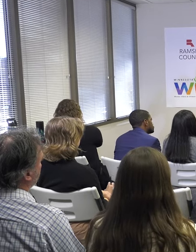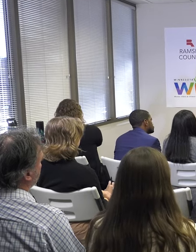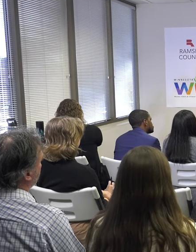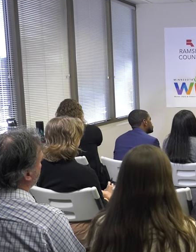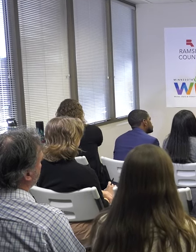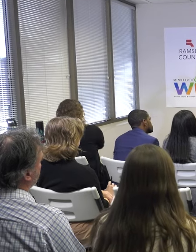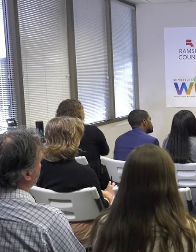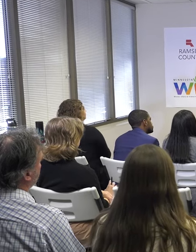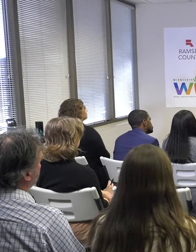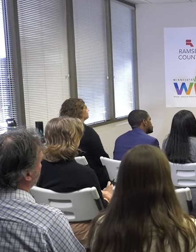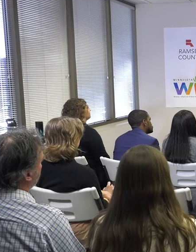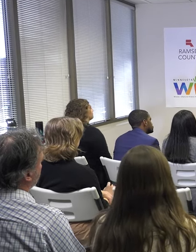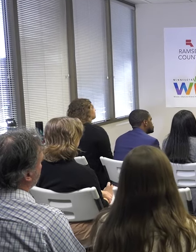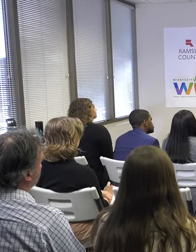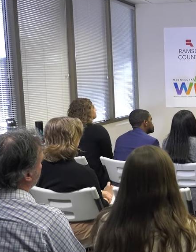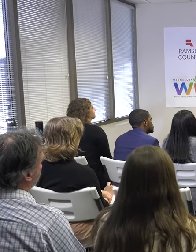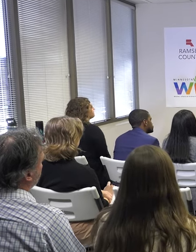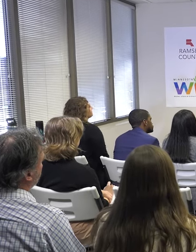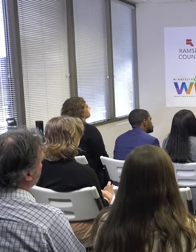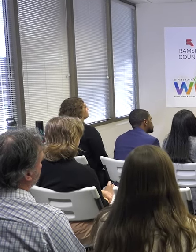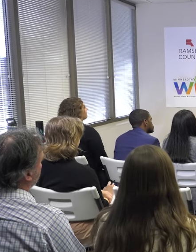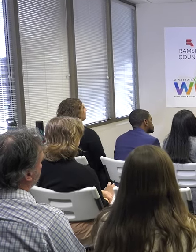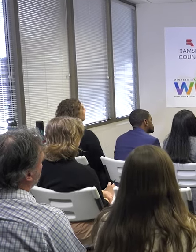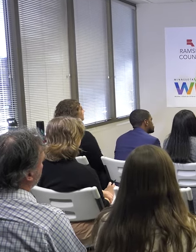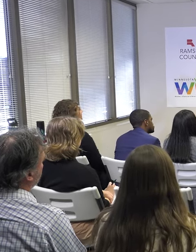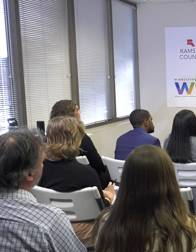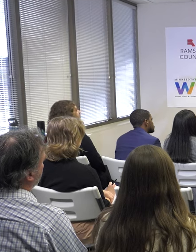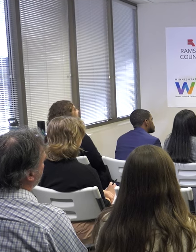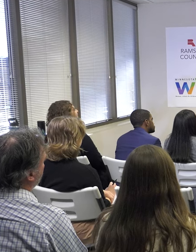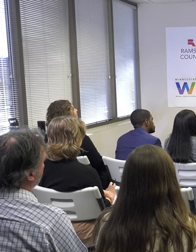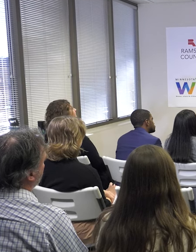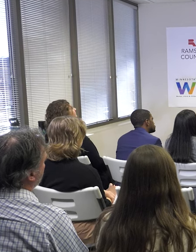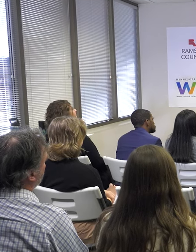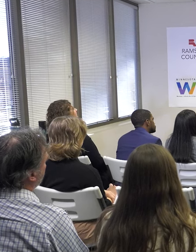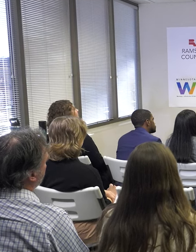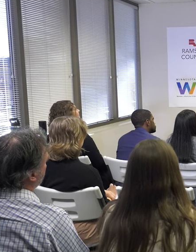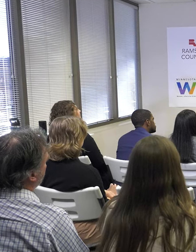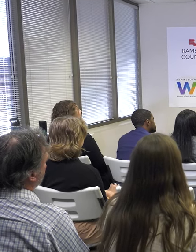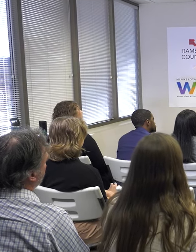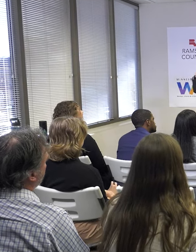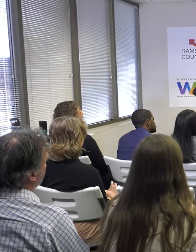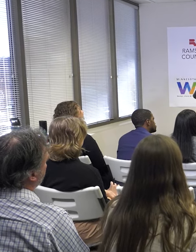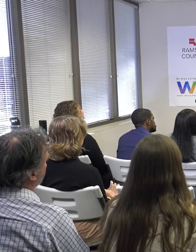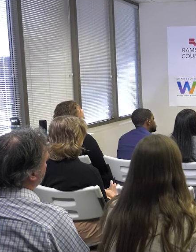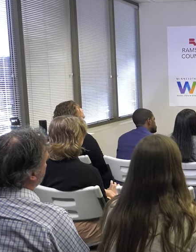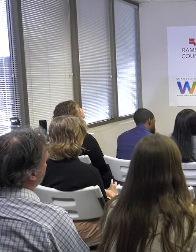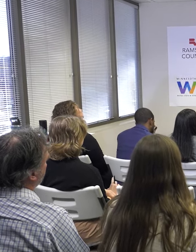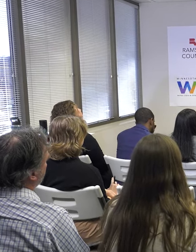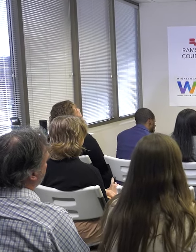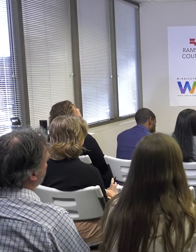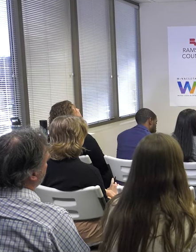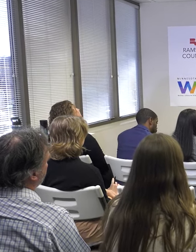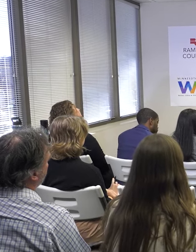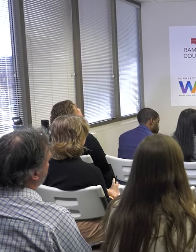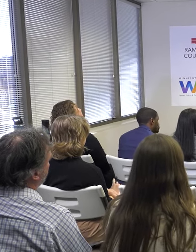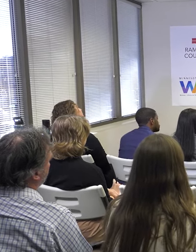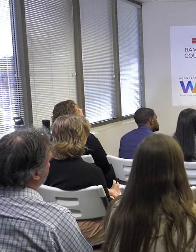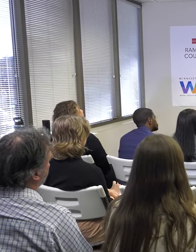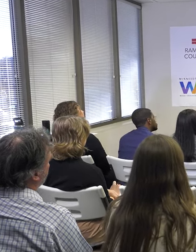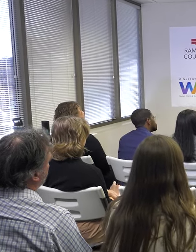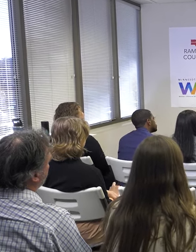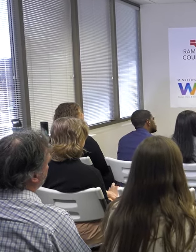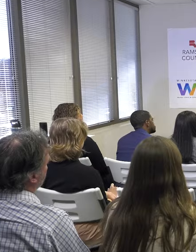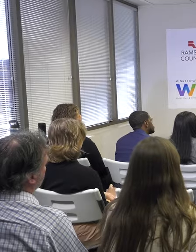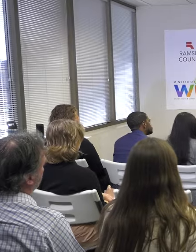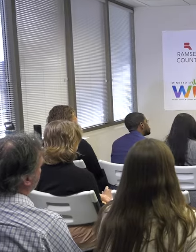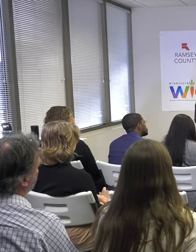We have Congress basically saying, pretend that you have the same money you had last year. Well, the problem is between